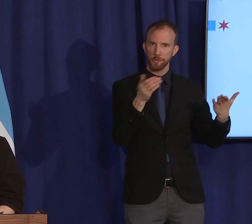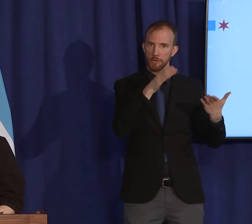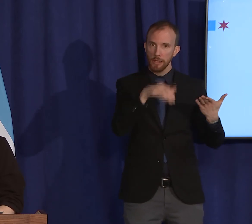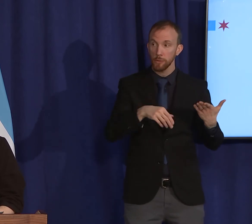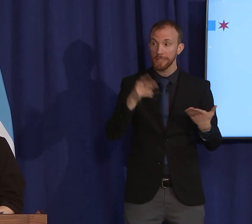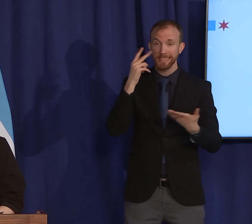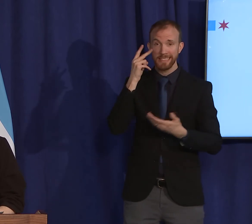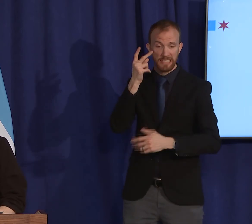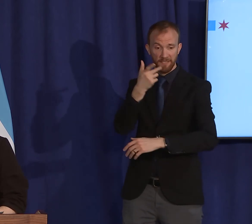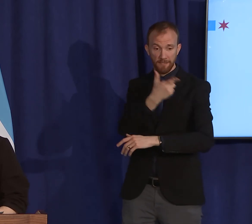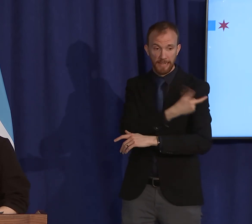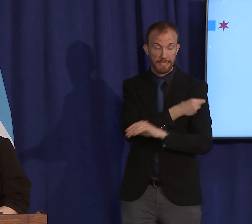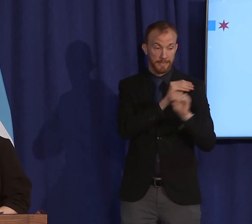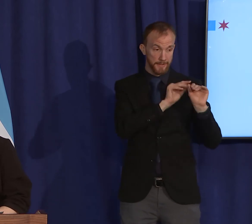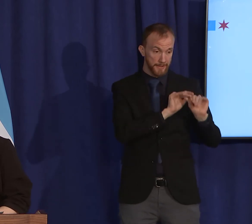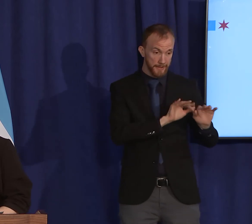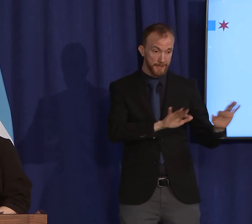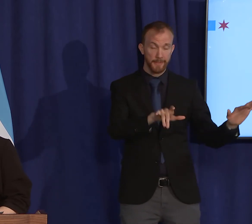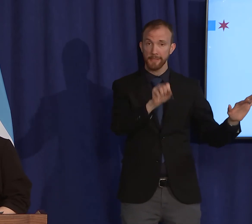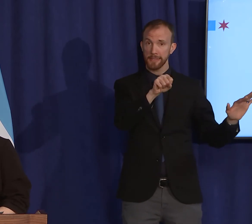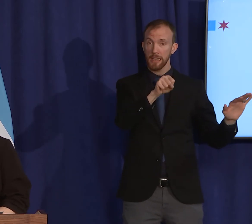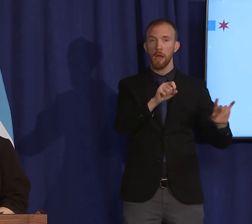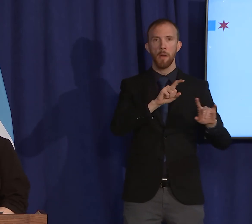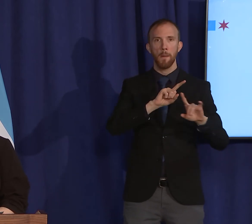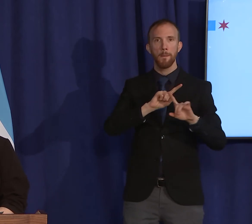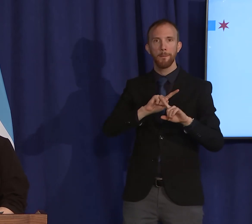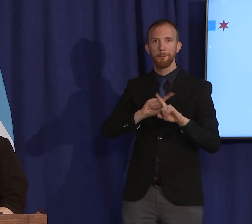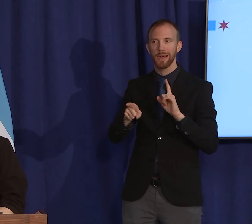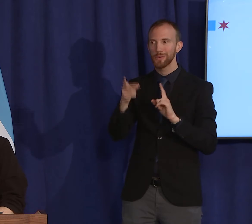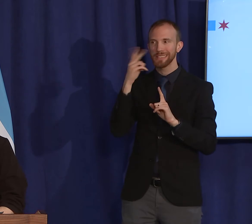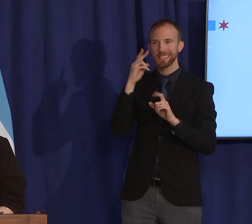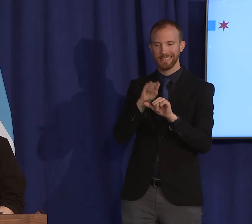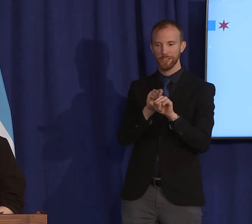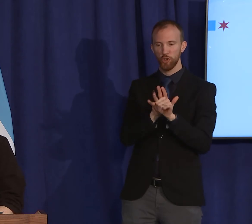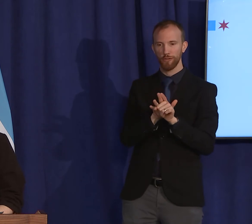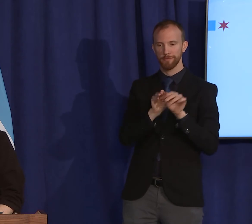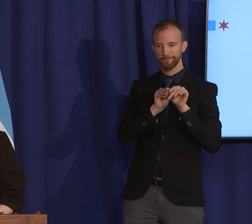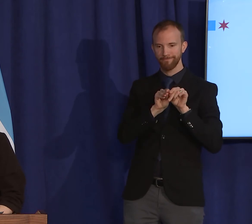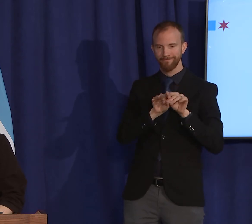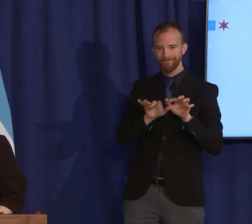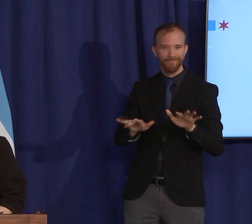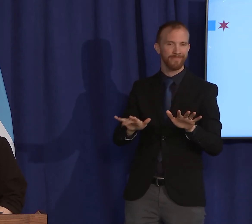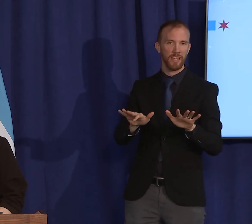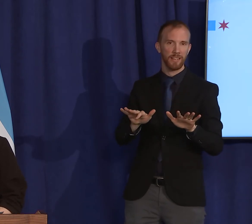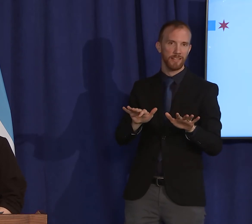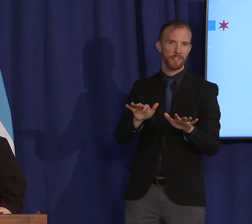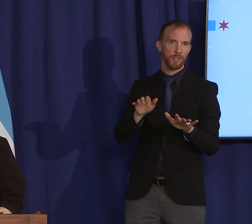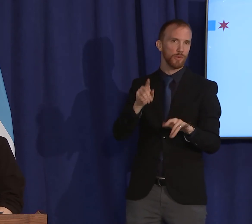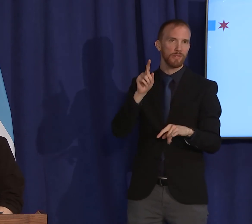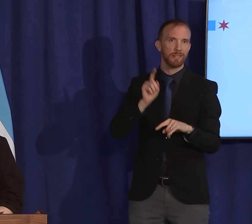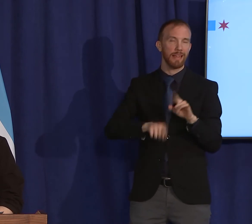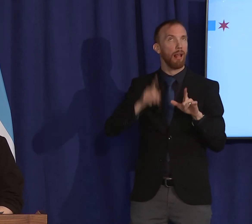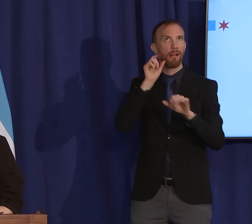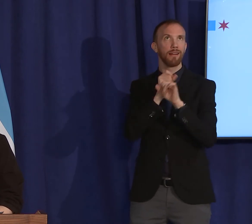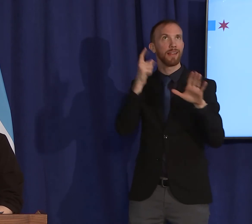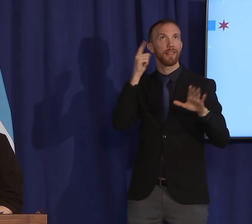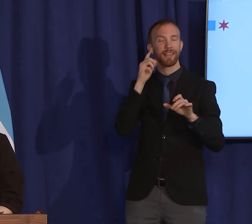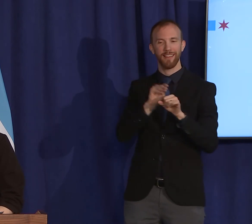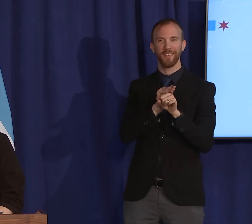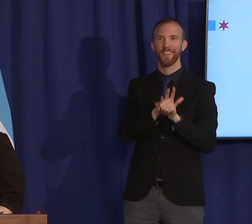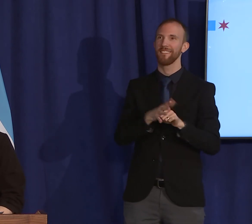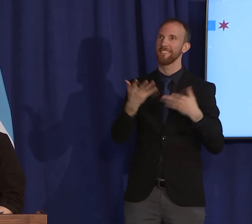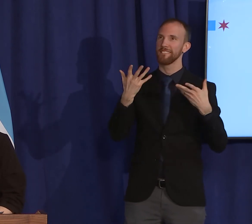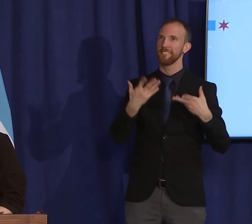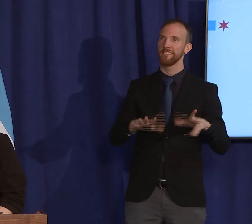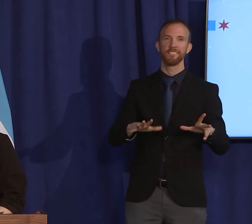rollout, it's too early for us to think COVID is over. And I know people are anxious to get out, but we don't